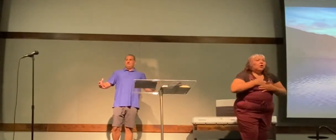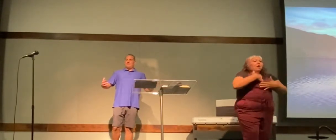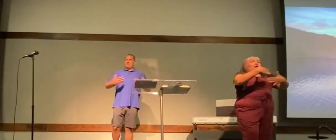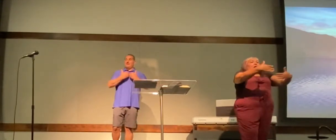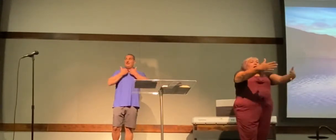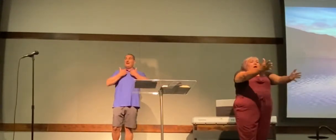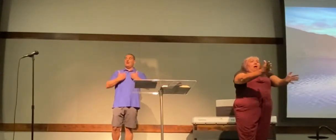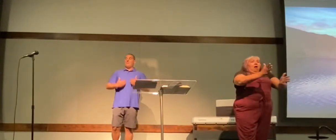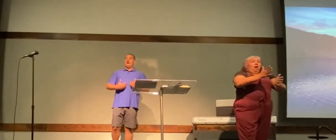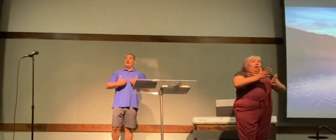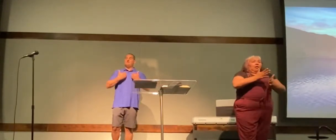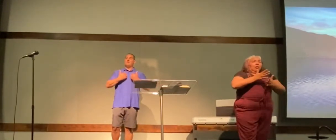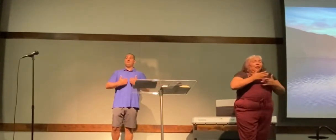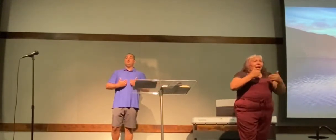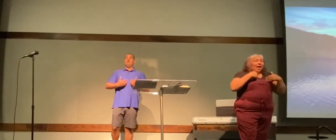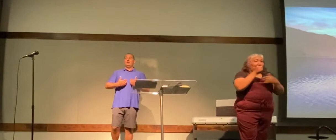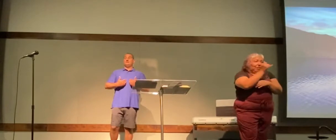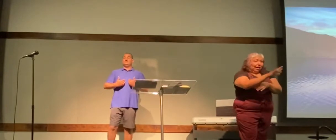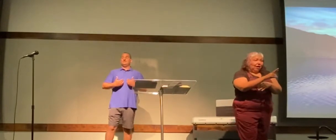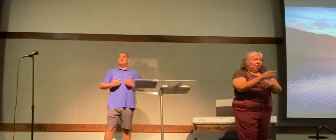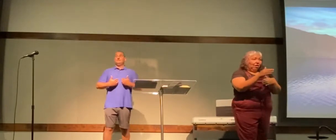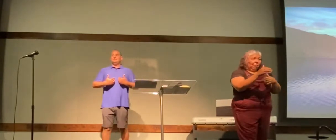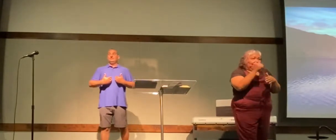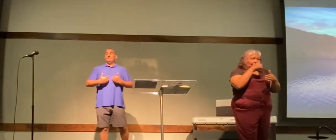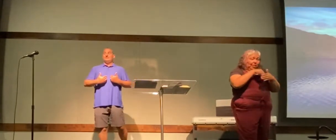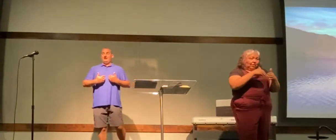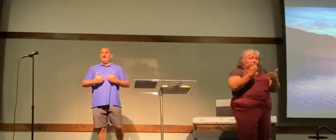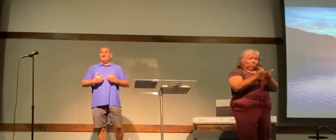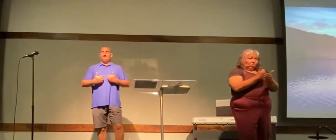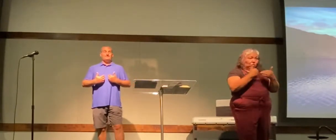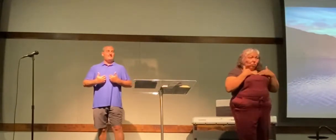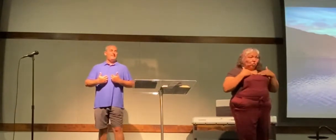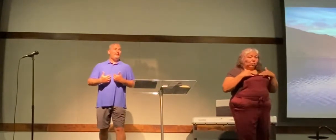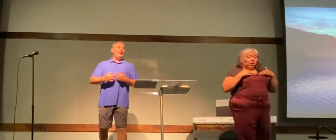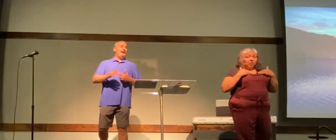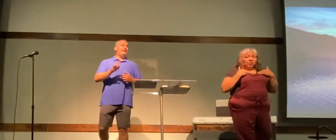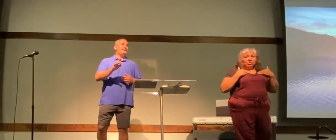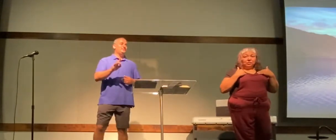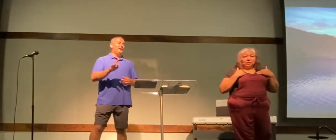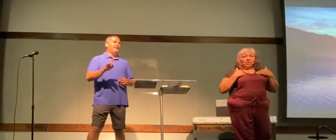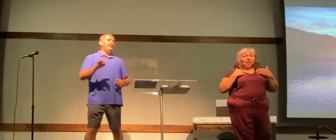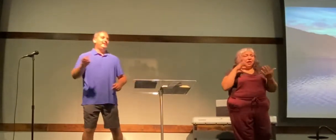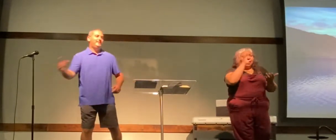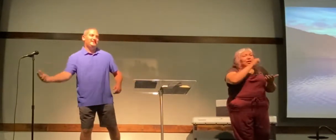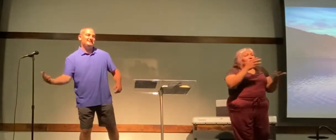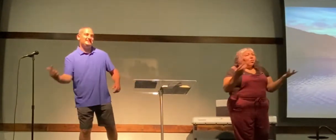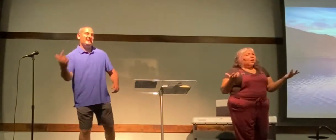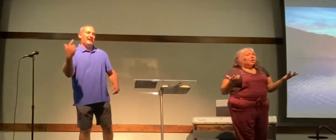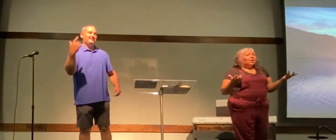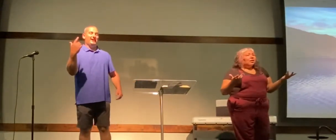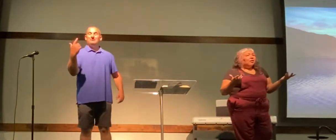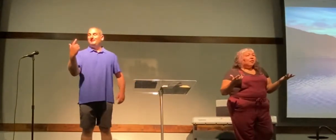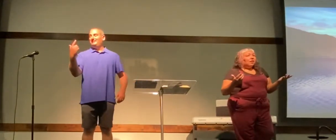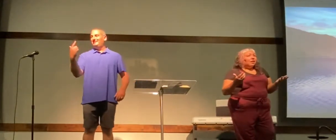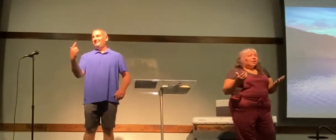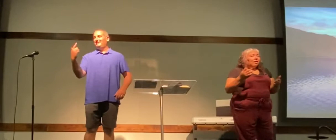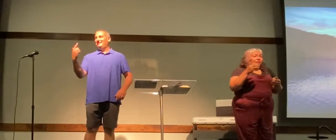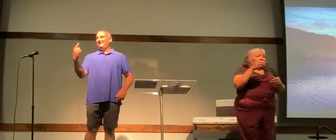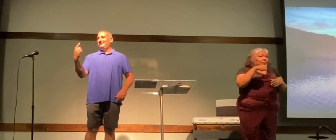taking a deep breath, getting air back into their new lungs, right? And guess what? They stand